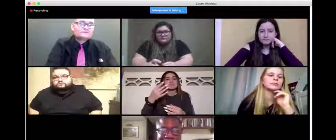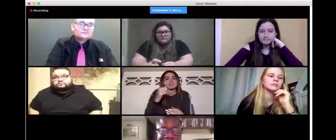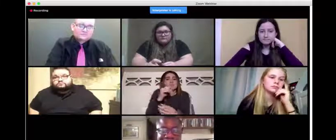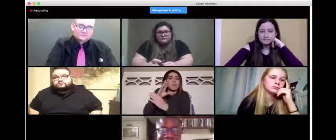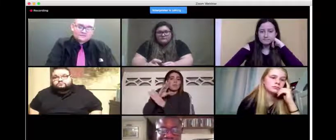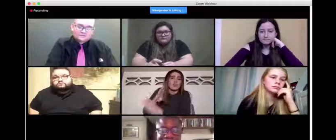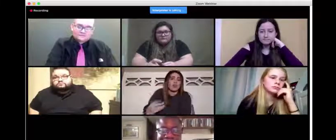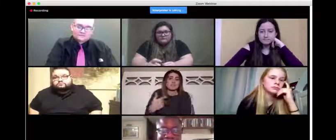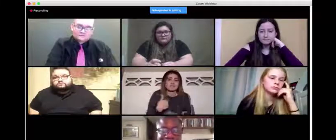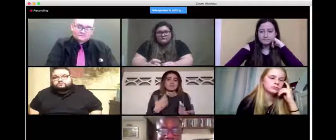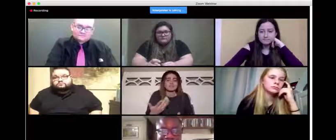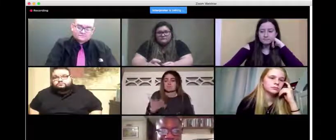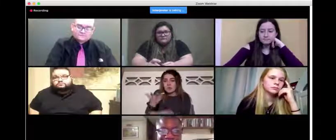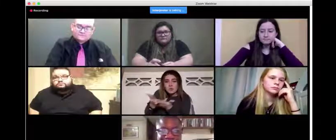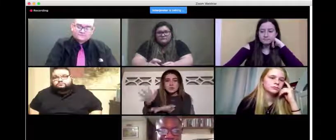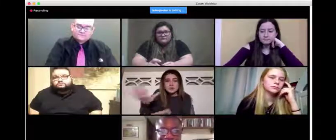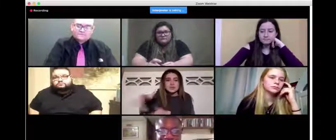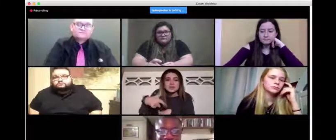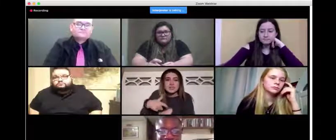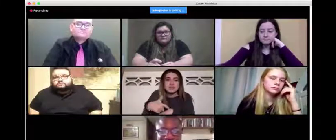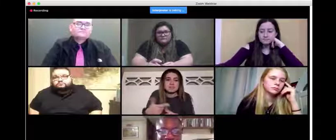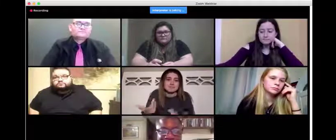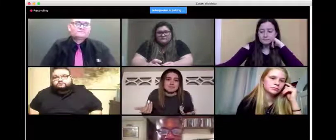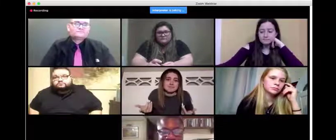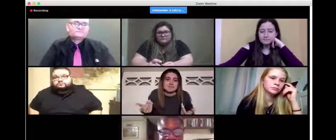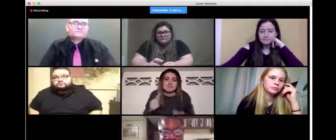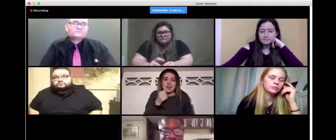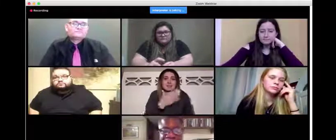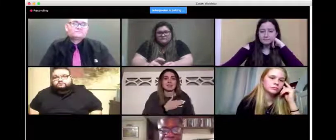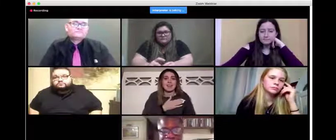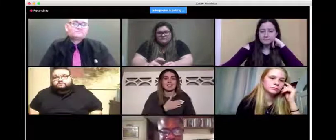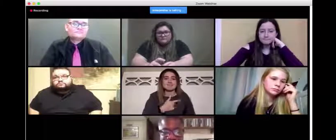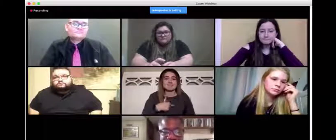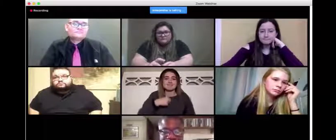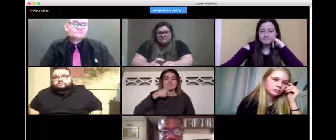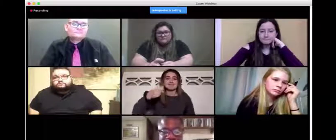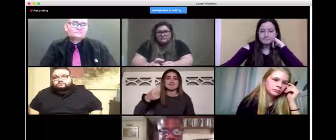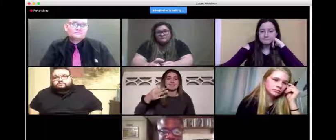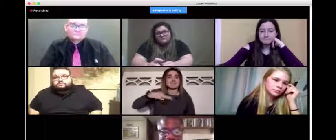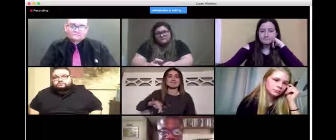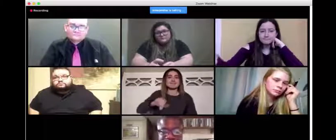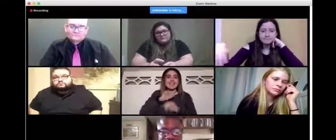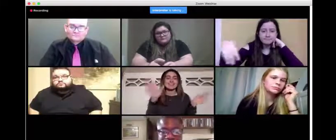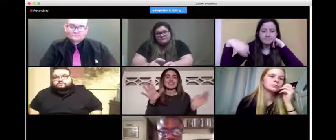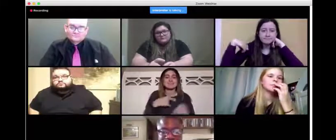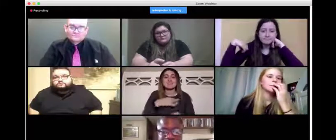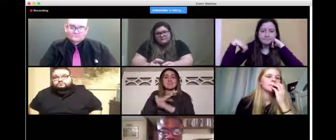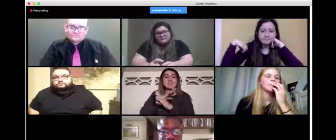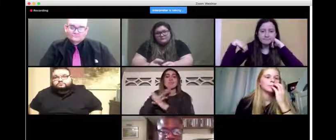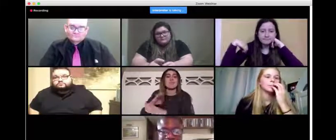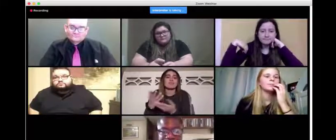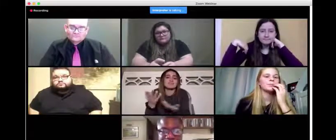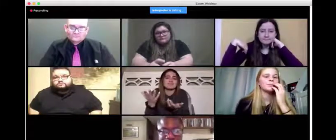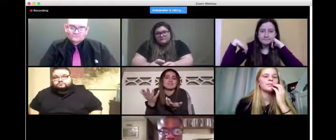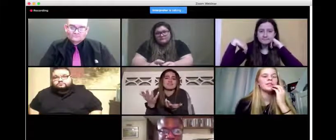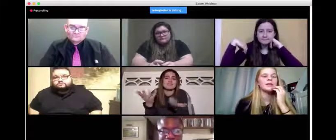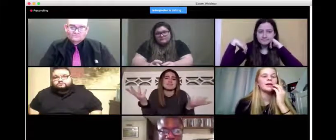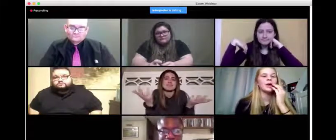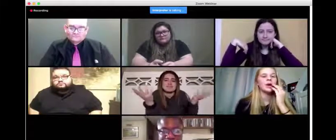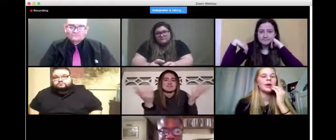time. It doesn't benefit me at all. So just block them, forget it. It depends, if it's extreme, block them. But most of the time,